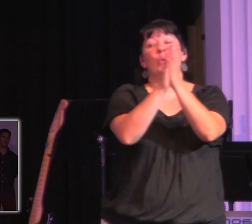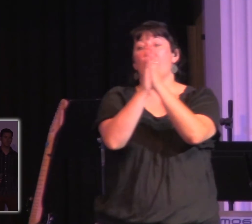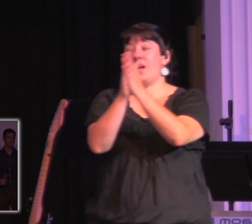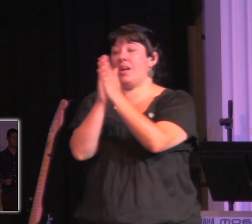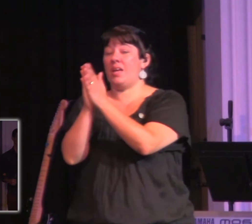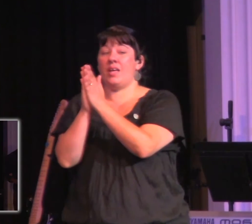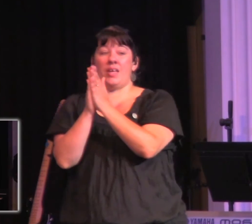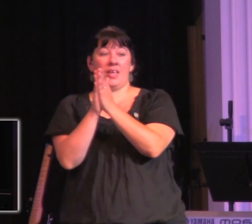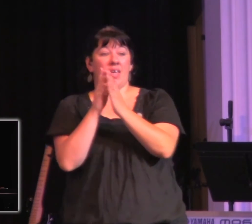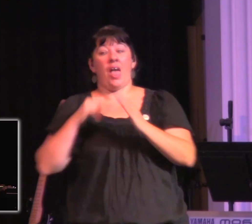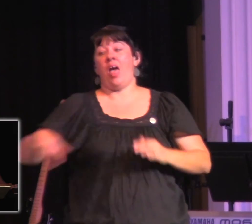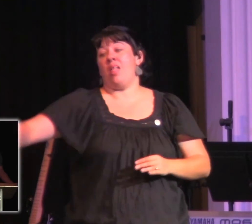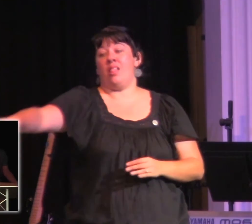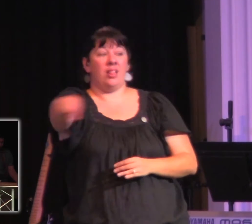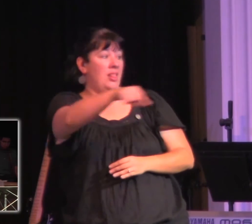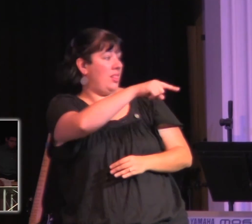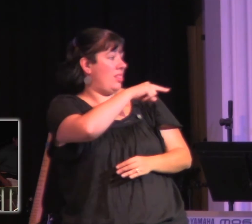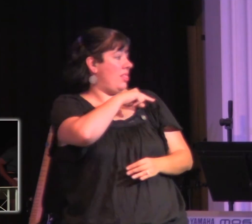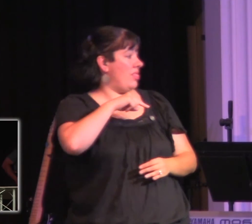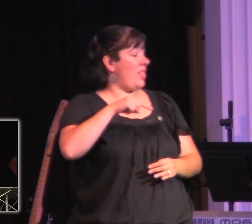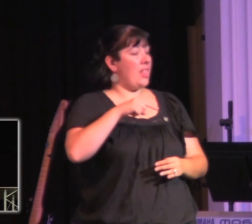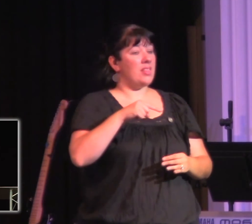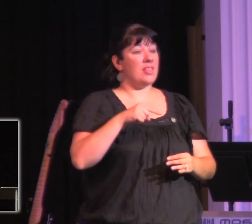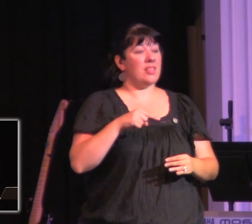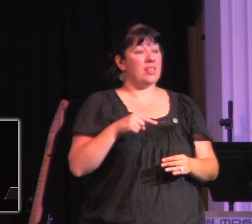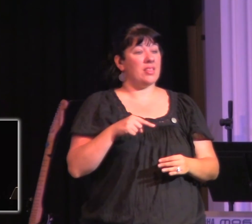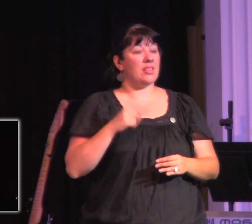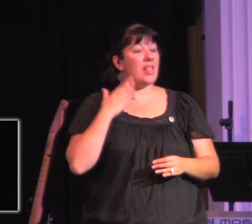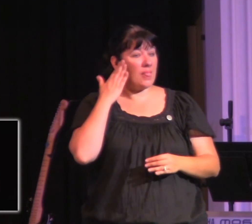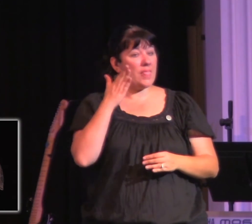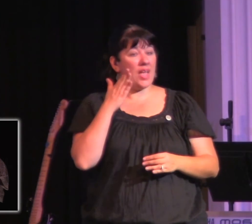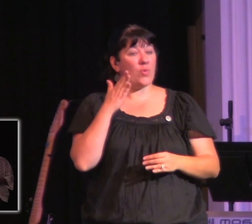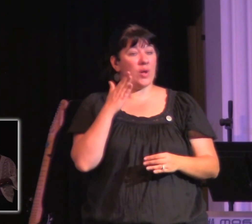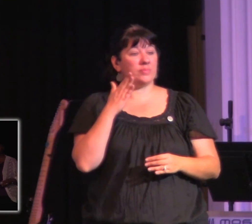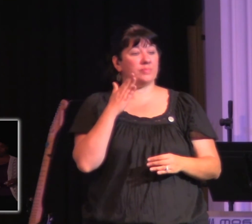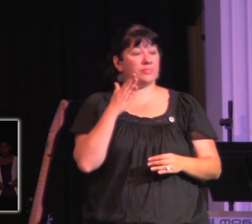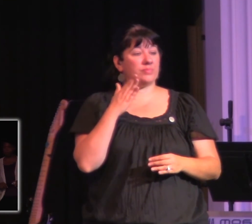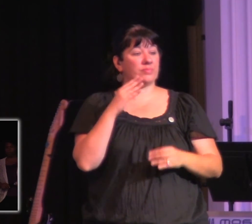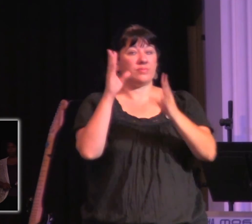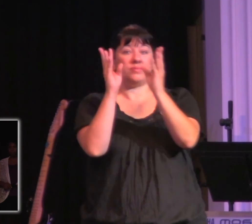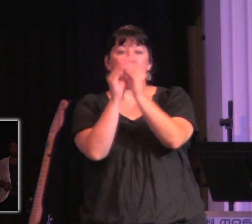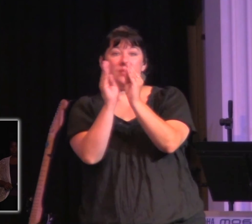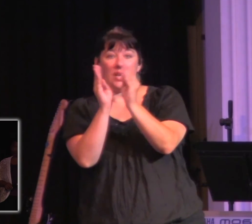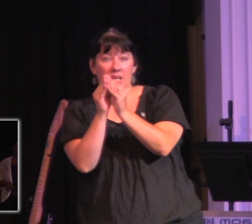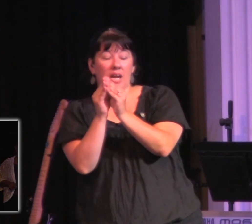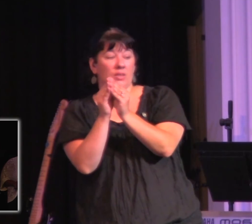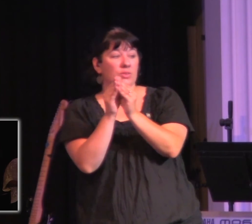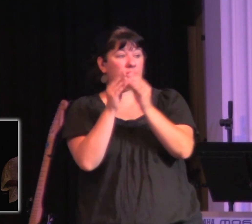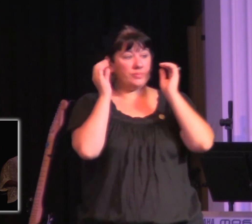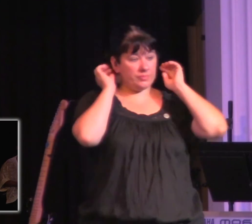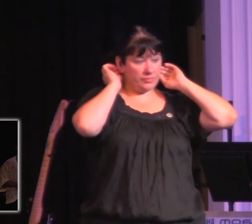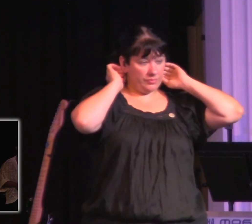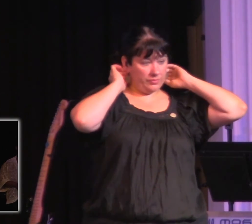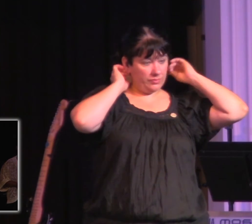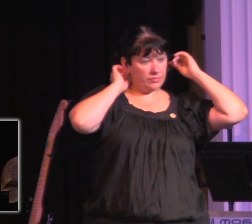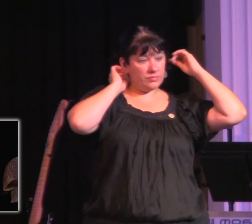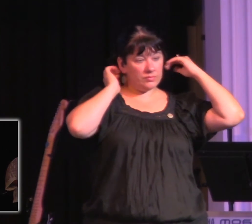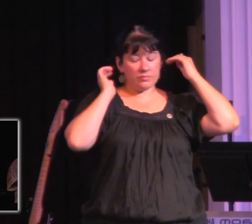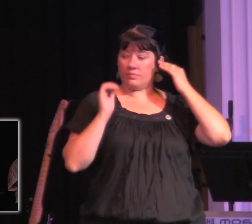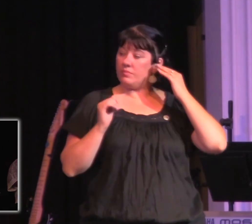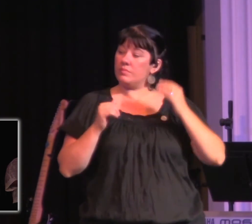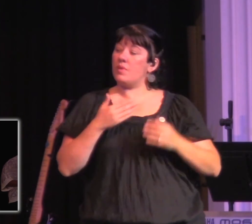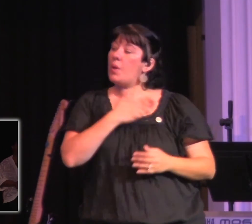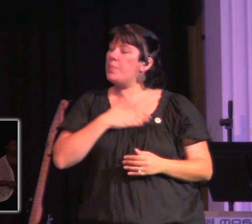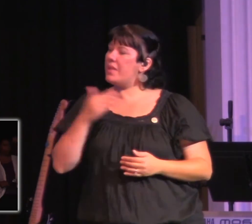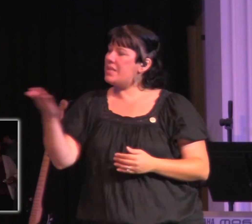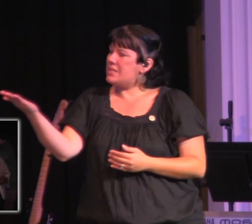would just encounter the love of God? They would encounter the presence of God. Thank you, Lord Jesus. If you guys would just step up just a little bit right